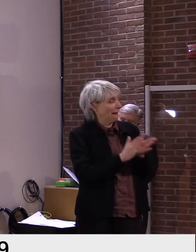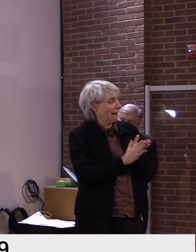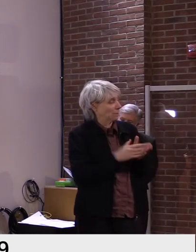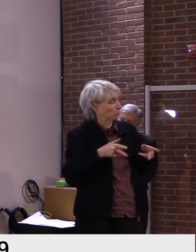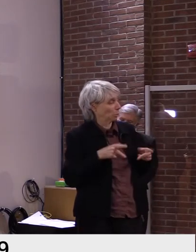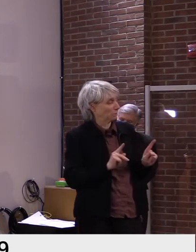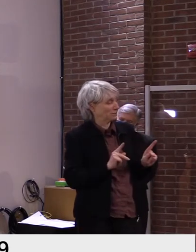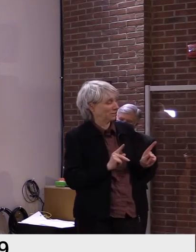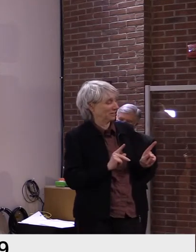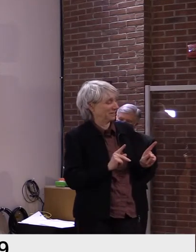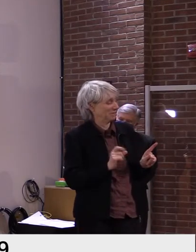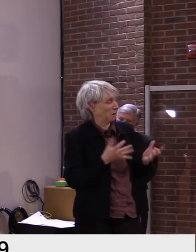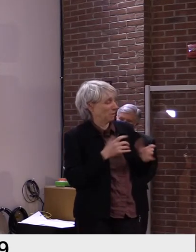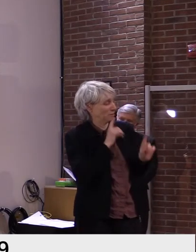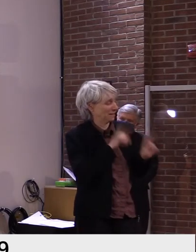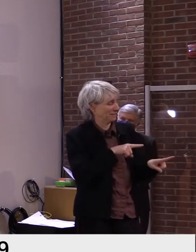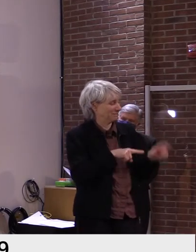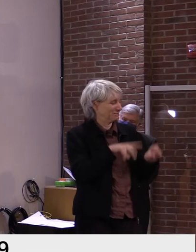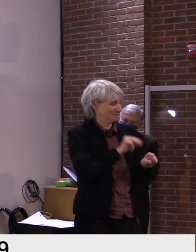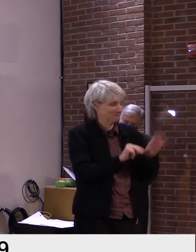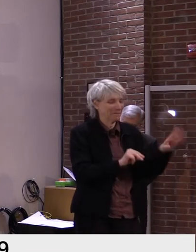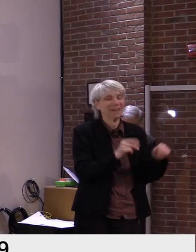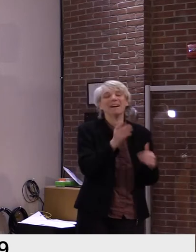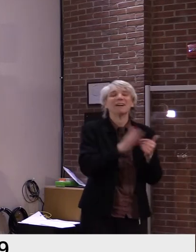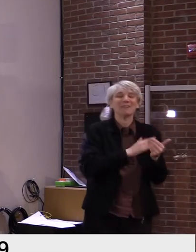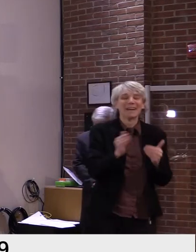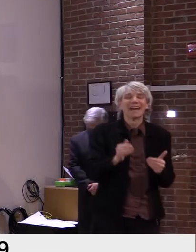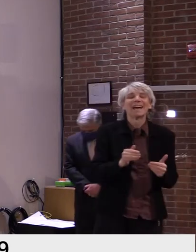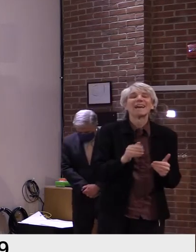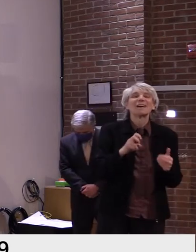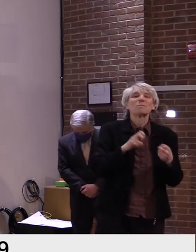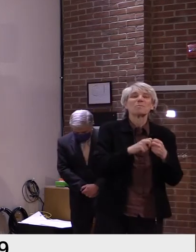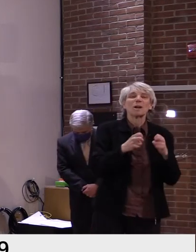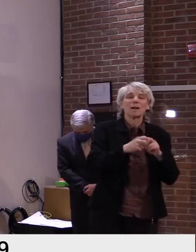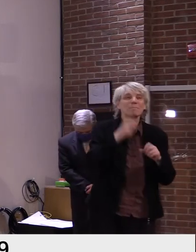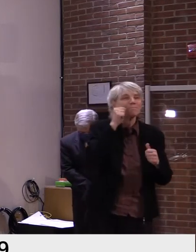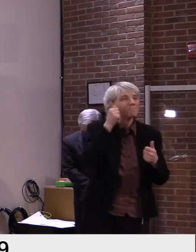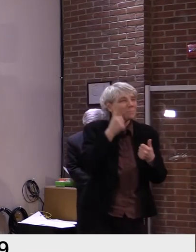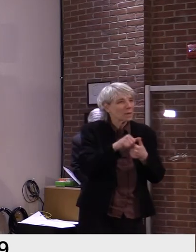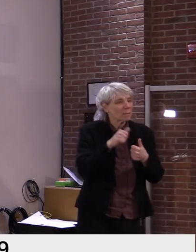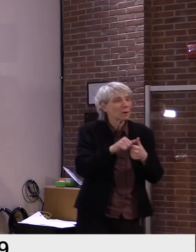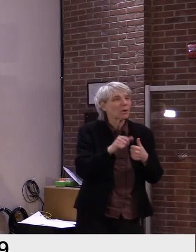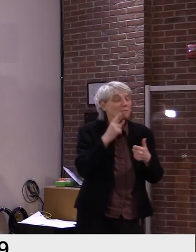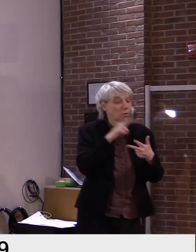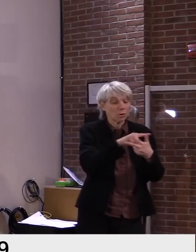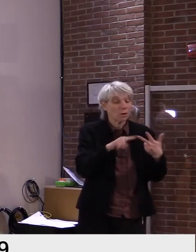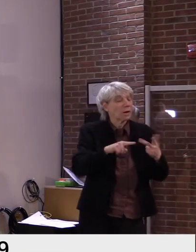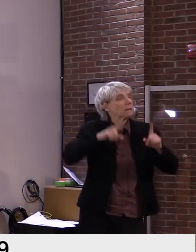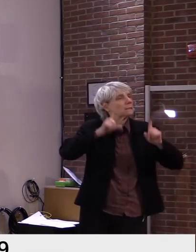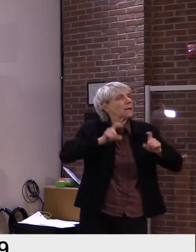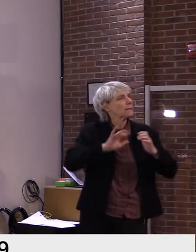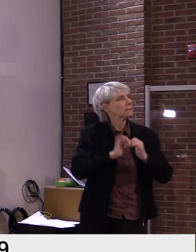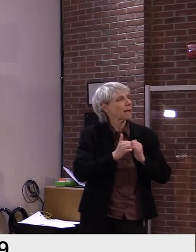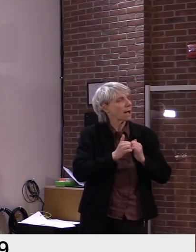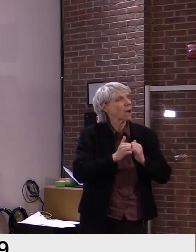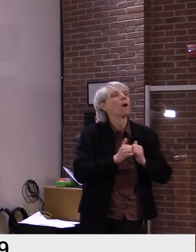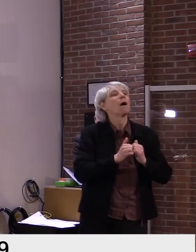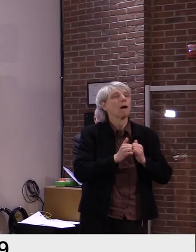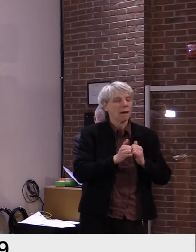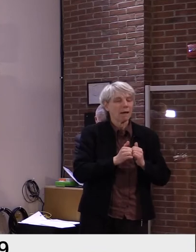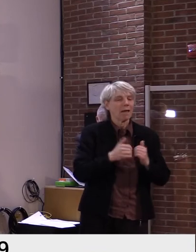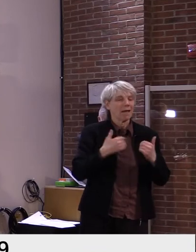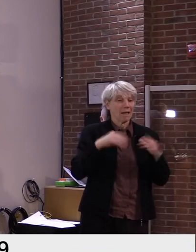The problem with the vaccine trials is they're a vaccine versus a placebo for each vaccine. We don't have